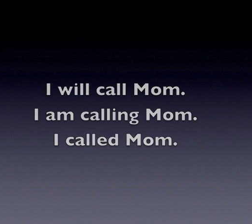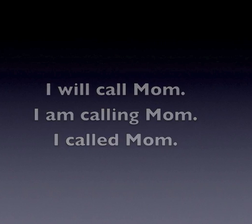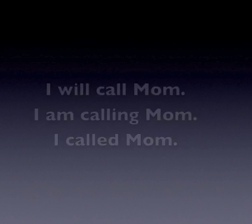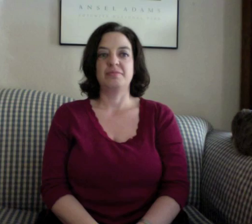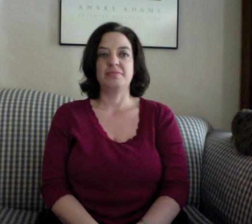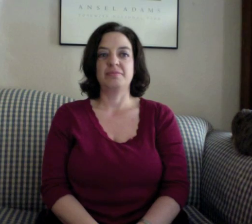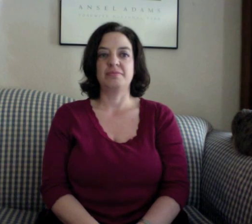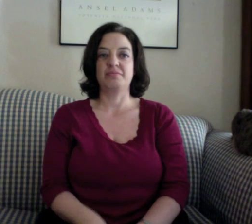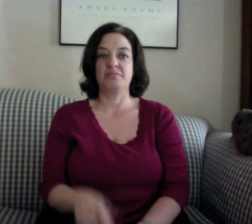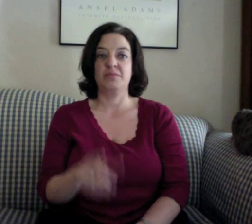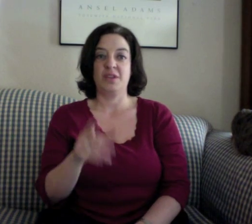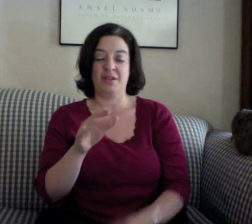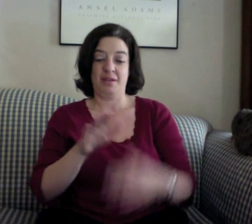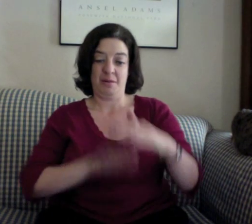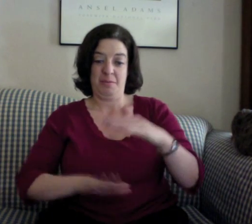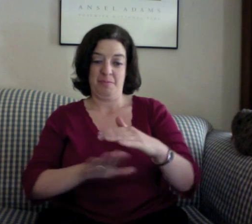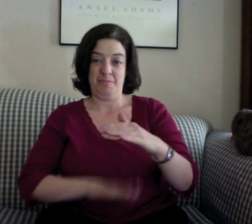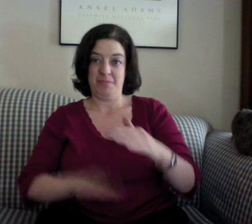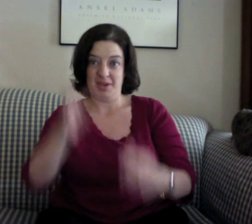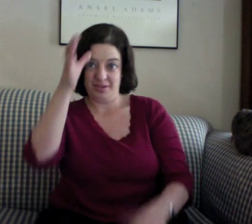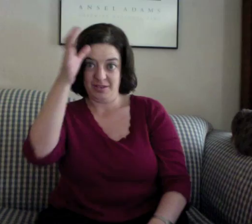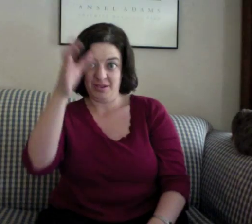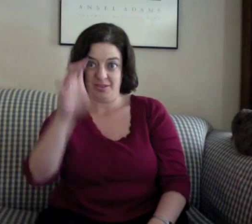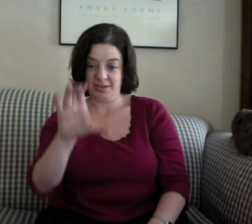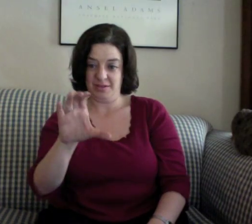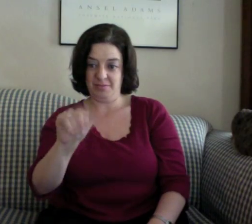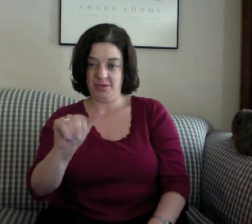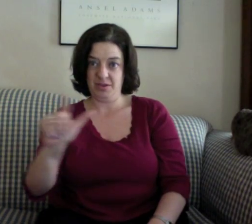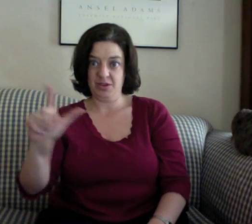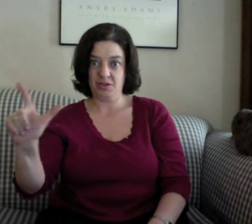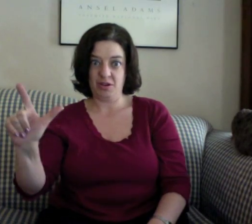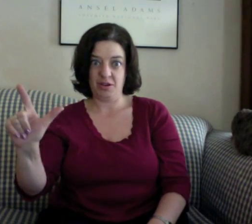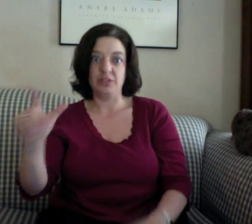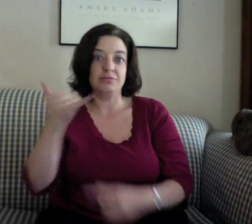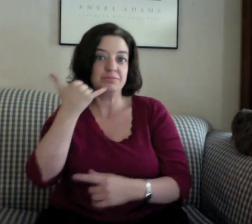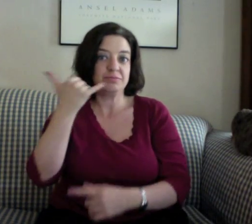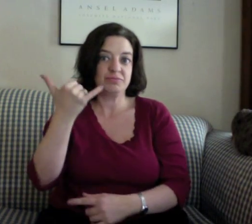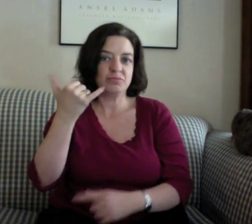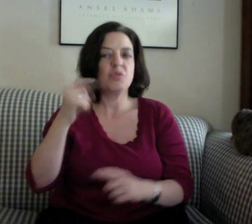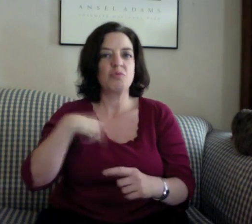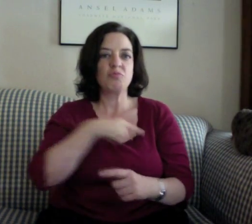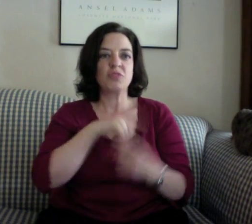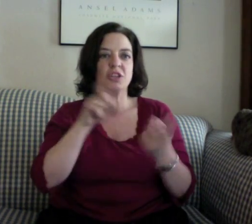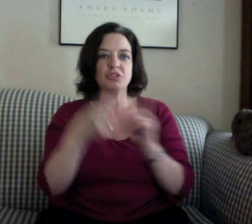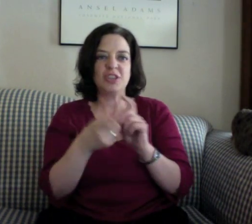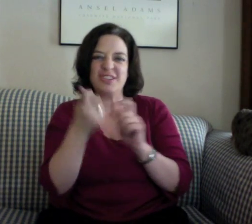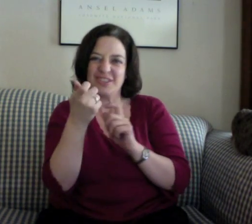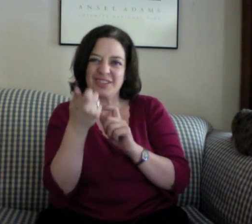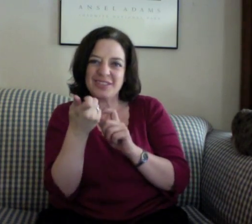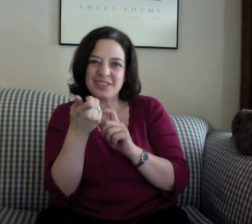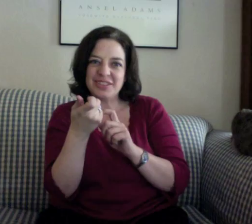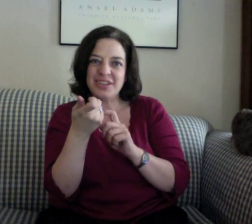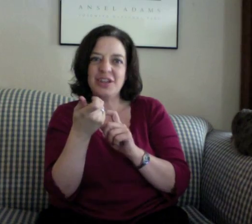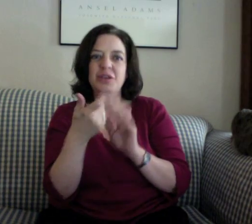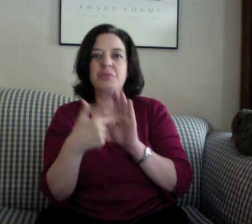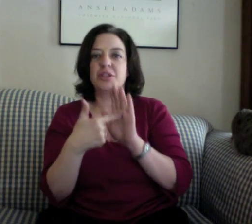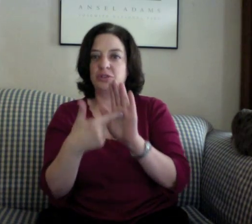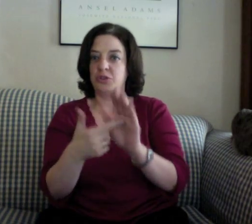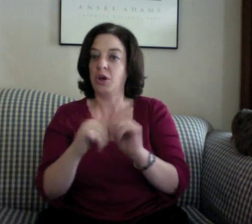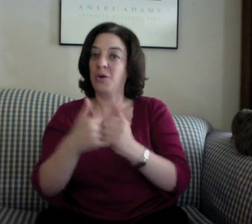called mom. The basic concept is to call. But we can change that word just a little bit to